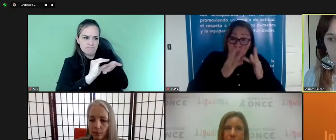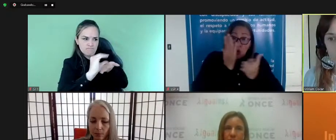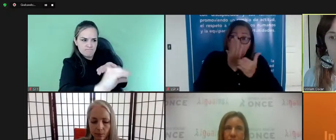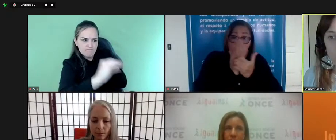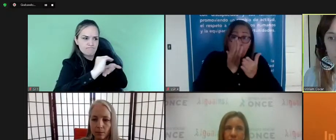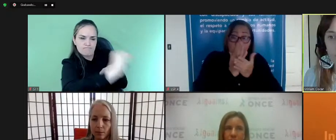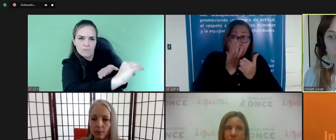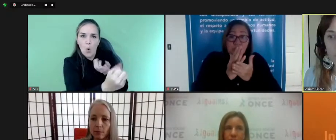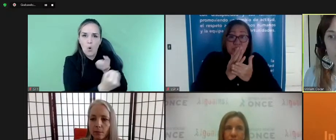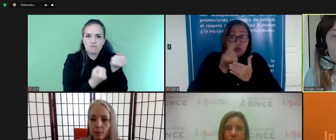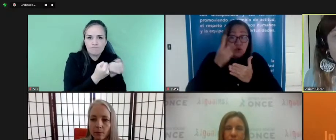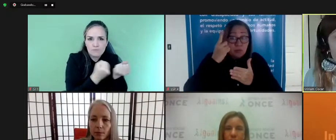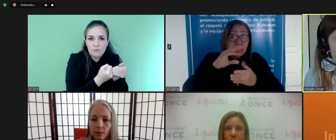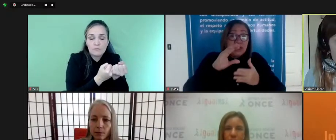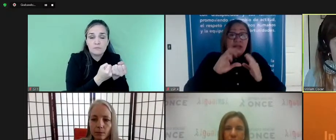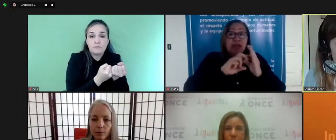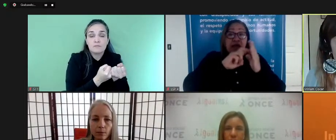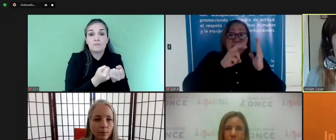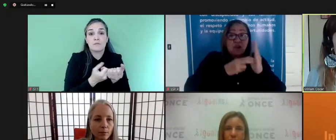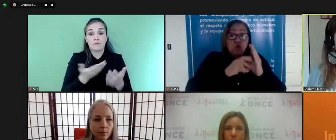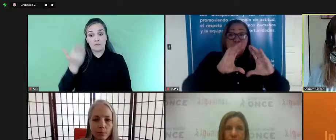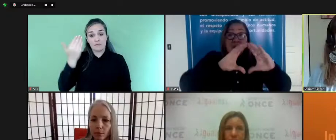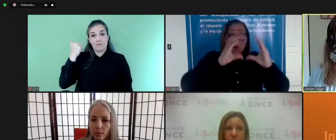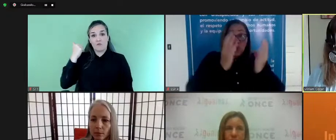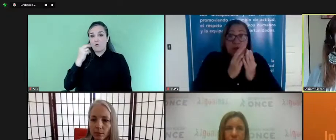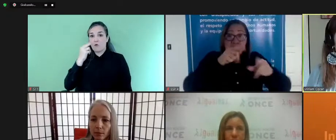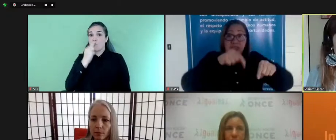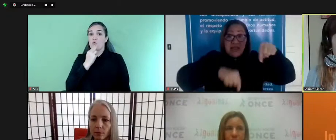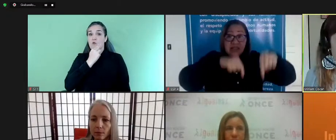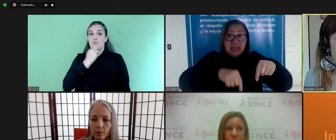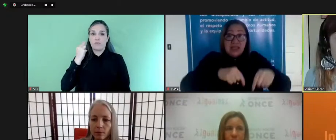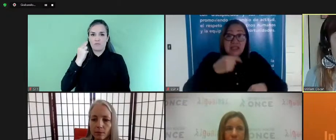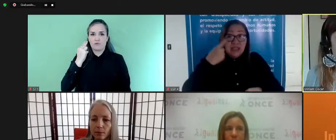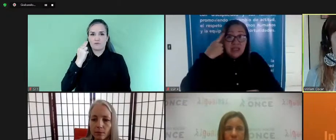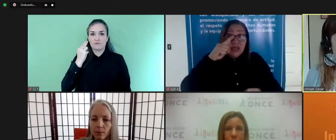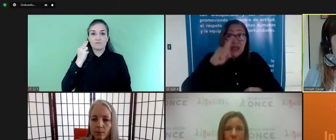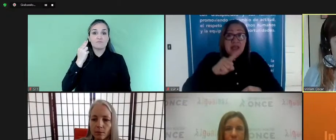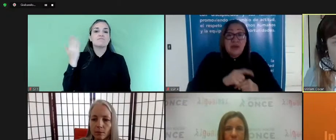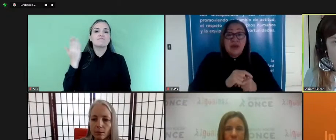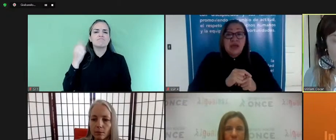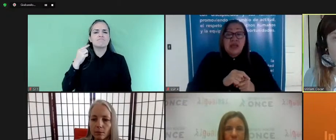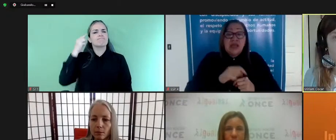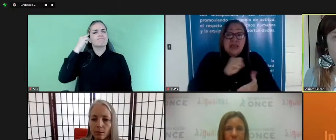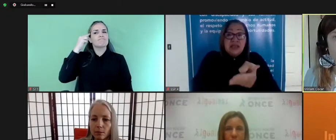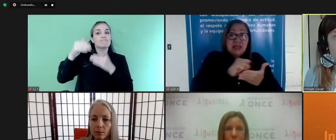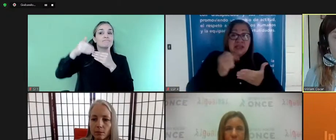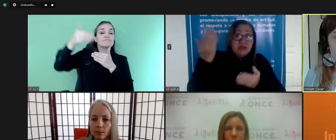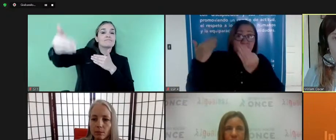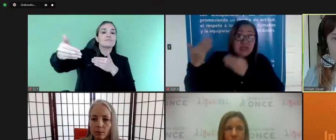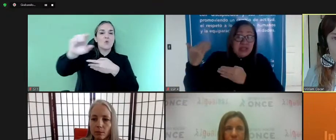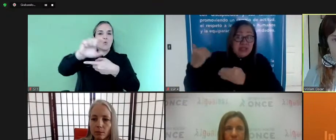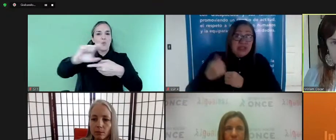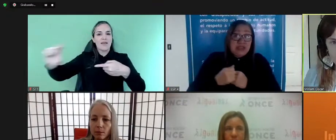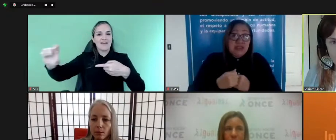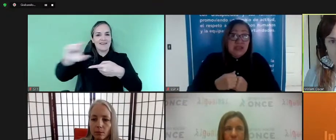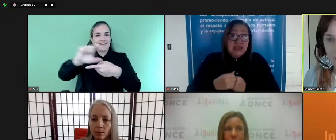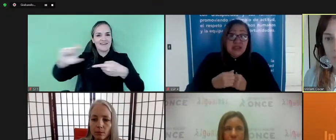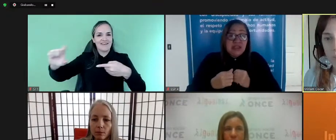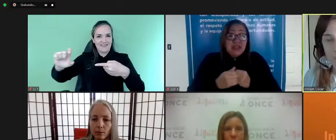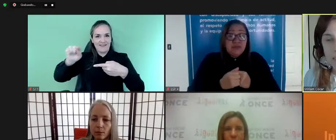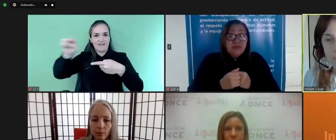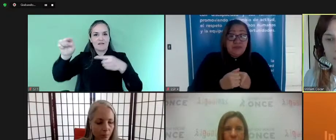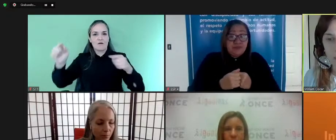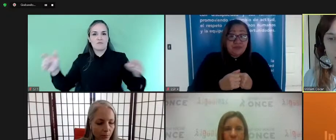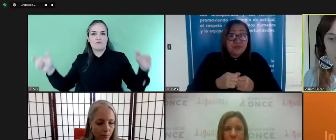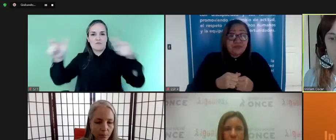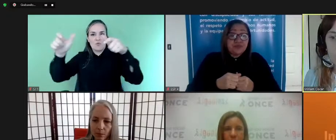in aligned with the commitments of the global submit for disabilities next week